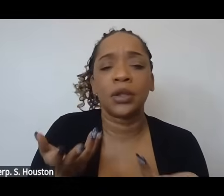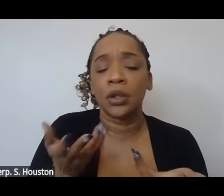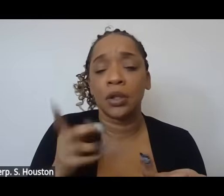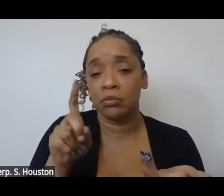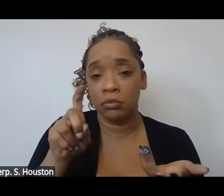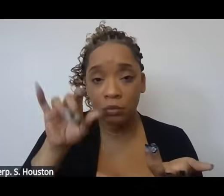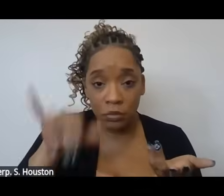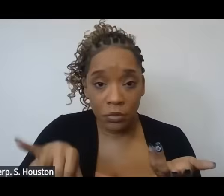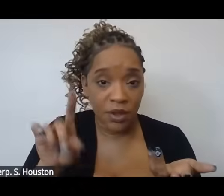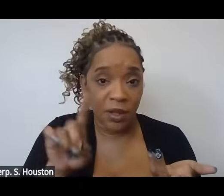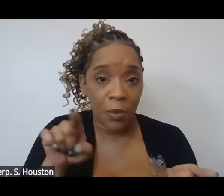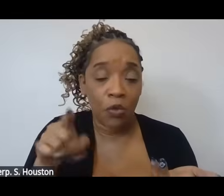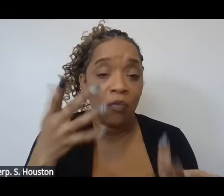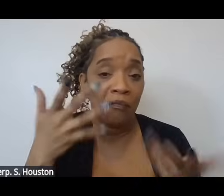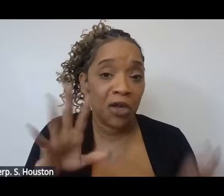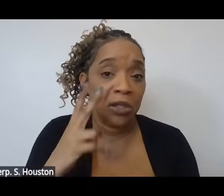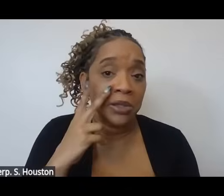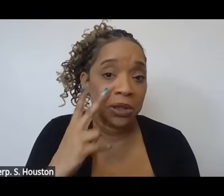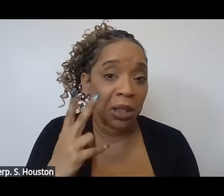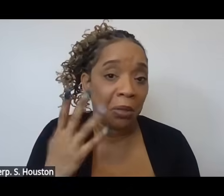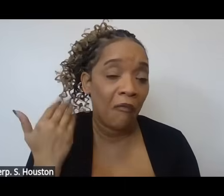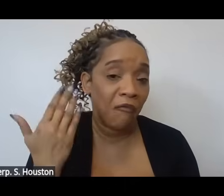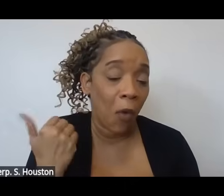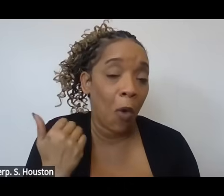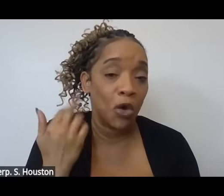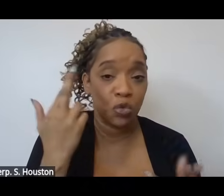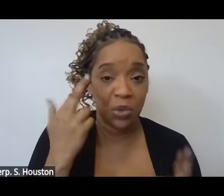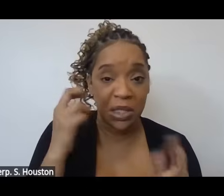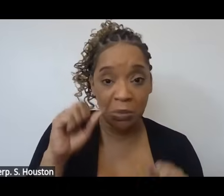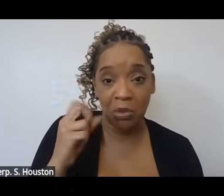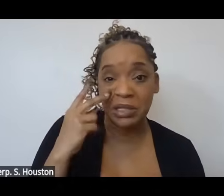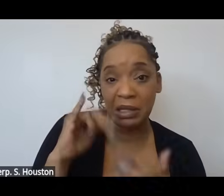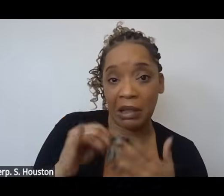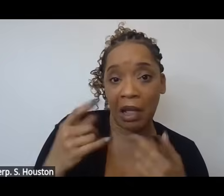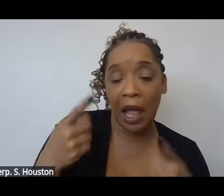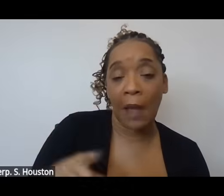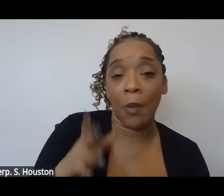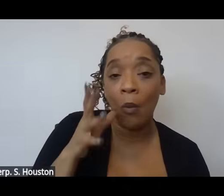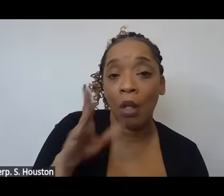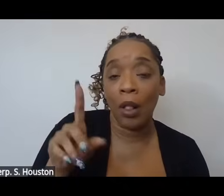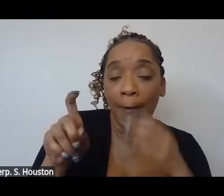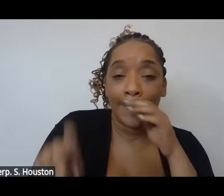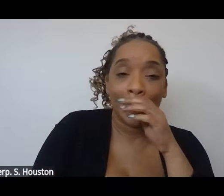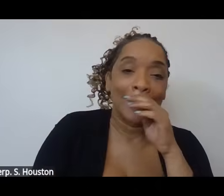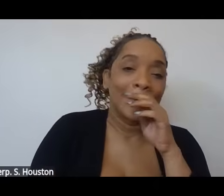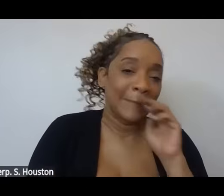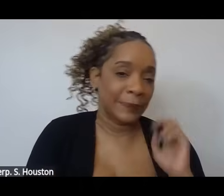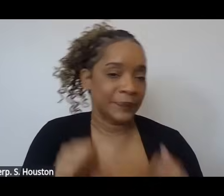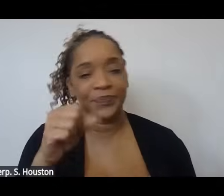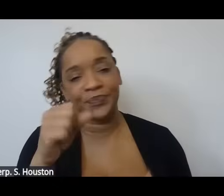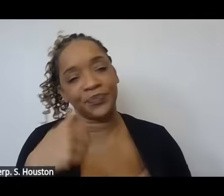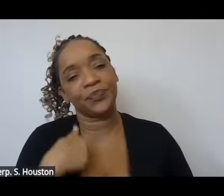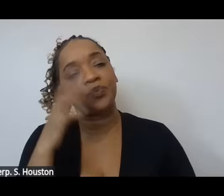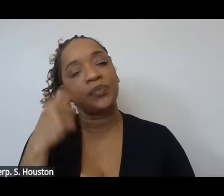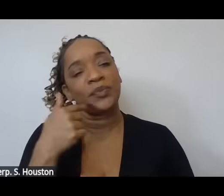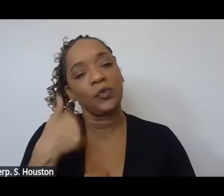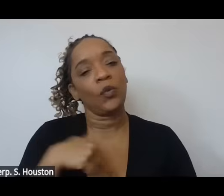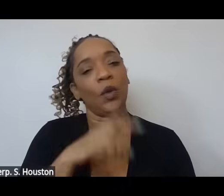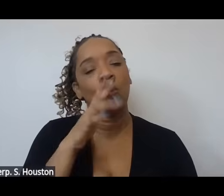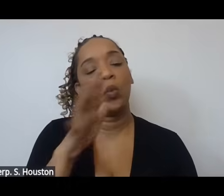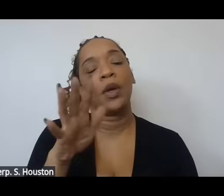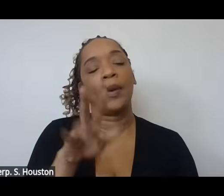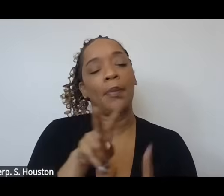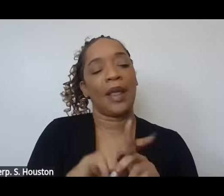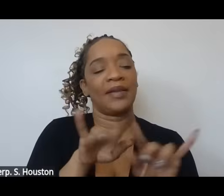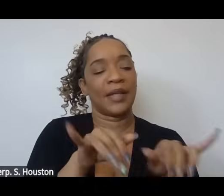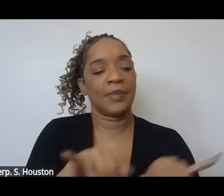have seen? Is that a reasonable? Yeah, so I would say as far as the standard, it's the same, we would apply the same standards for both voters and circulators. So in